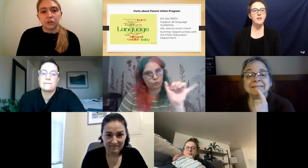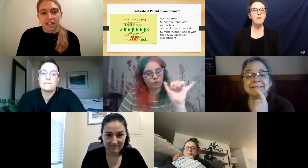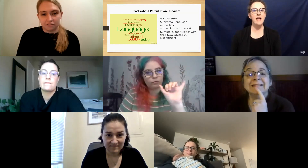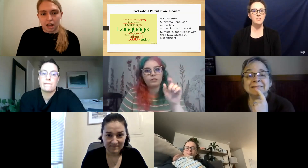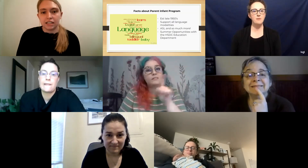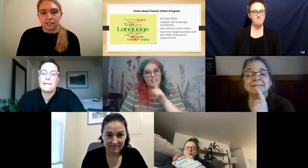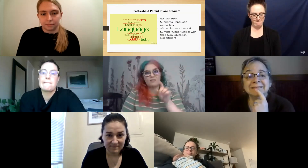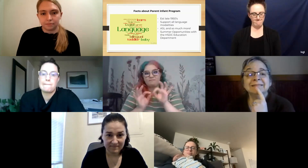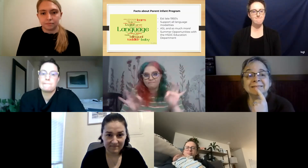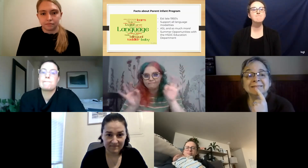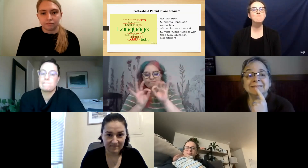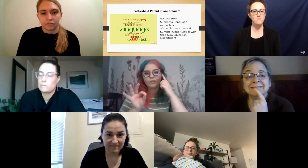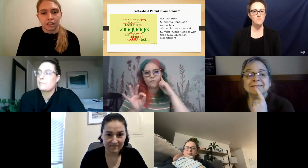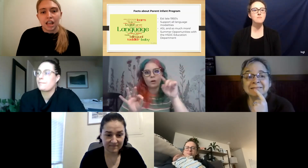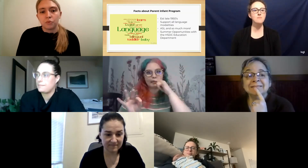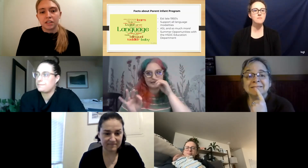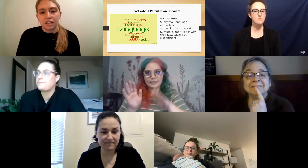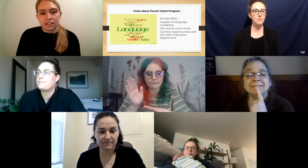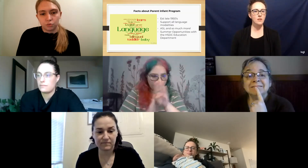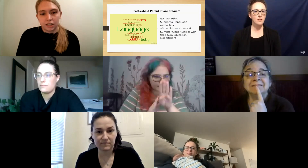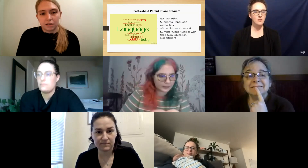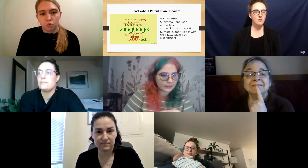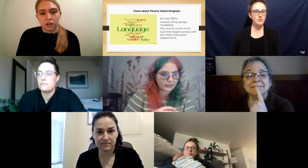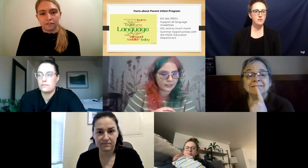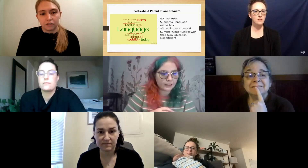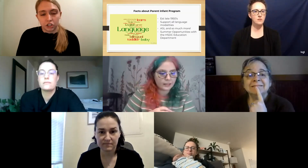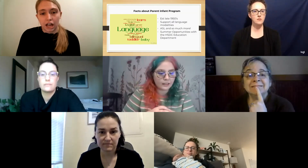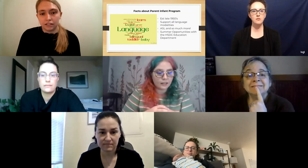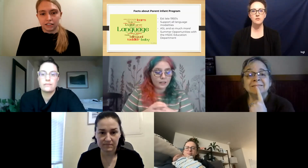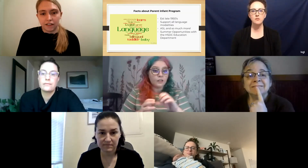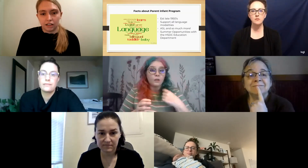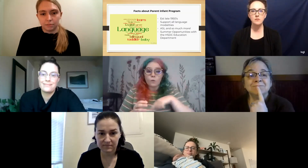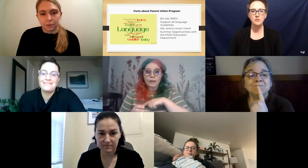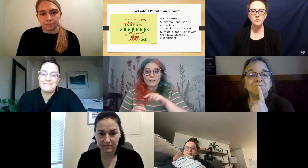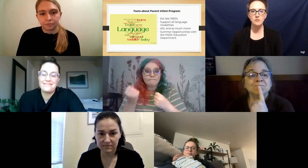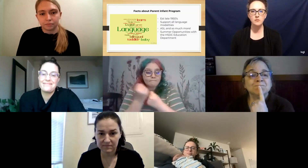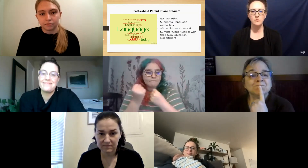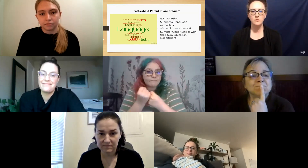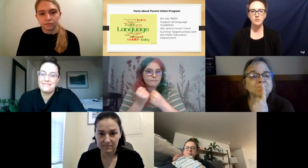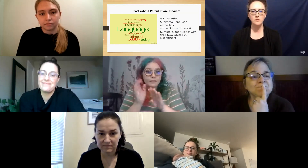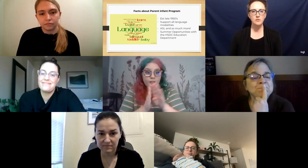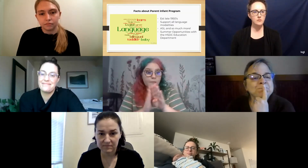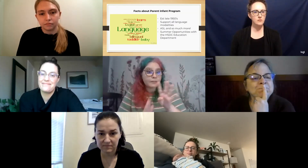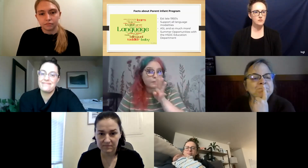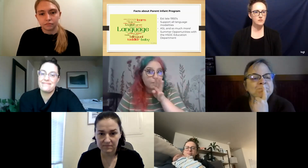theory of mind. We think that's really important for a child to develop.